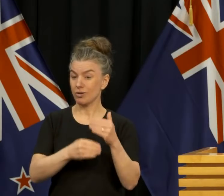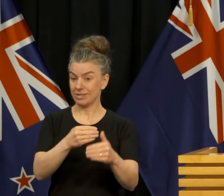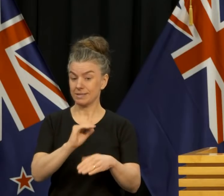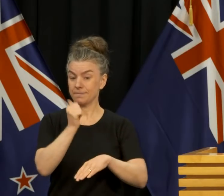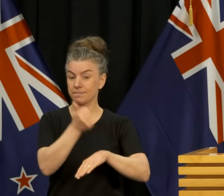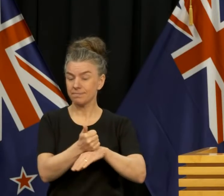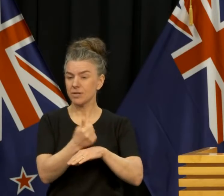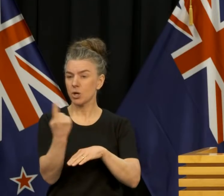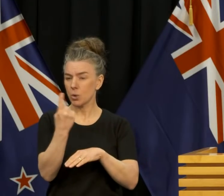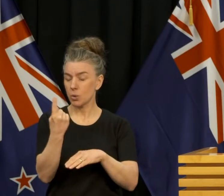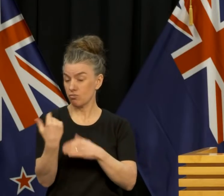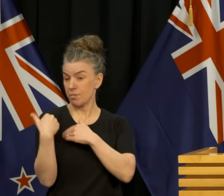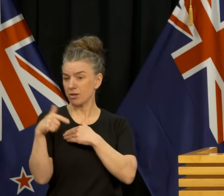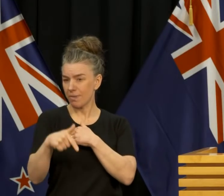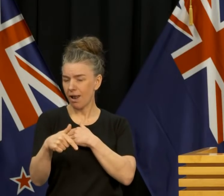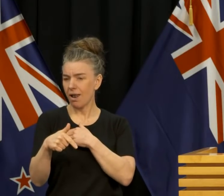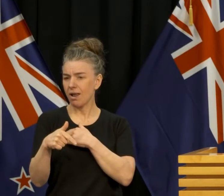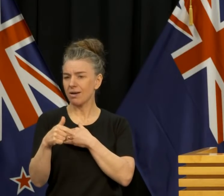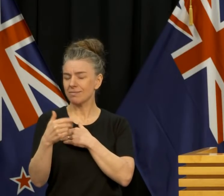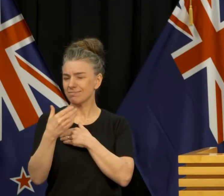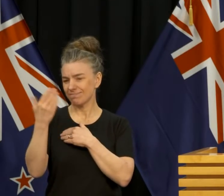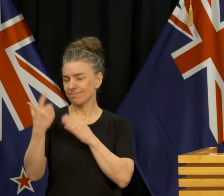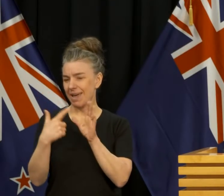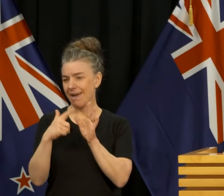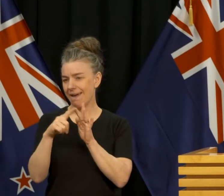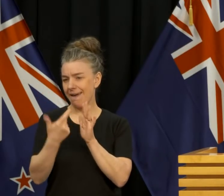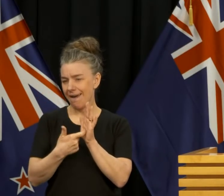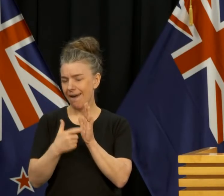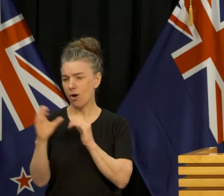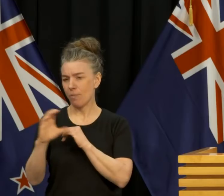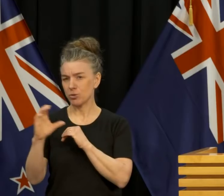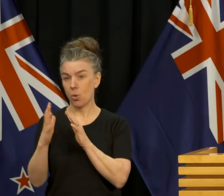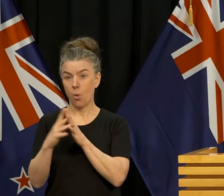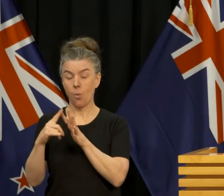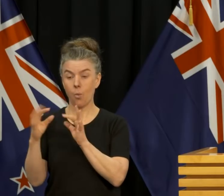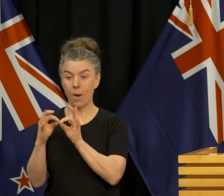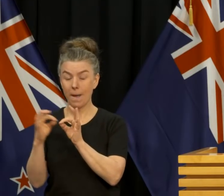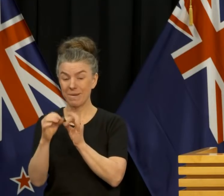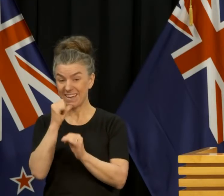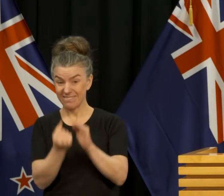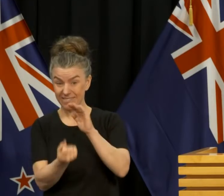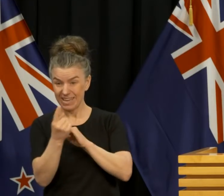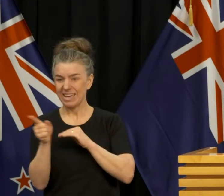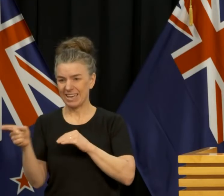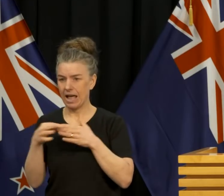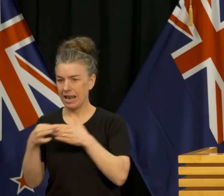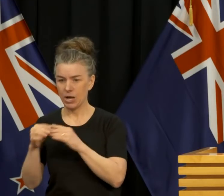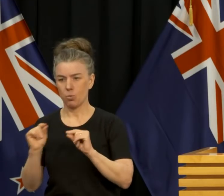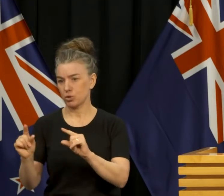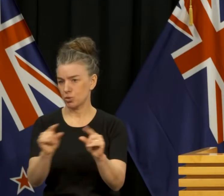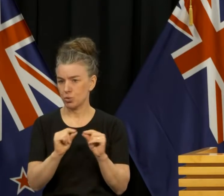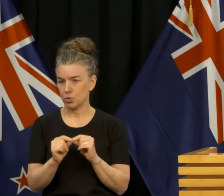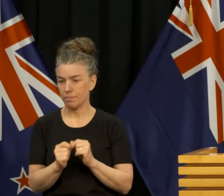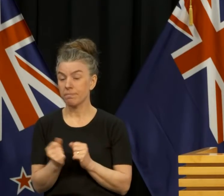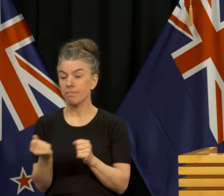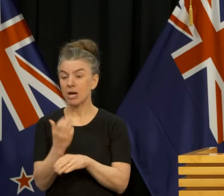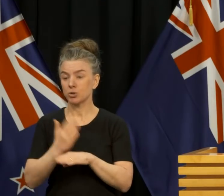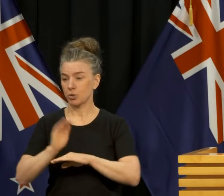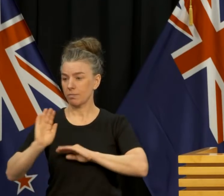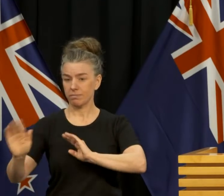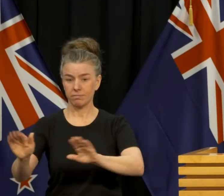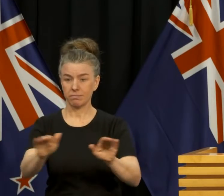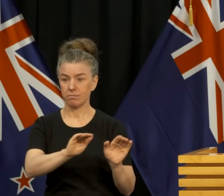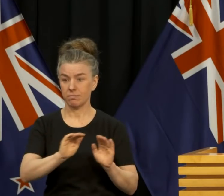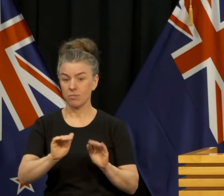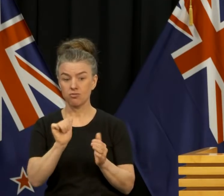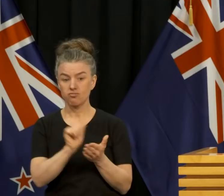overseen by Air Commodore Webb, who will manage the immediate response to any such incidents, ensure that all of the other relevant agencies